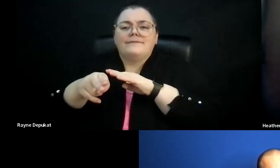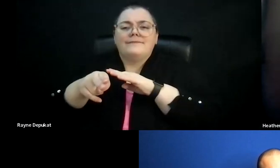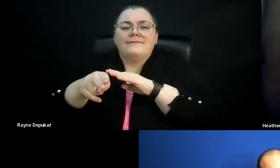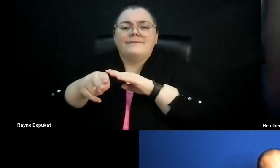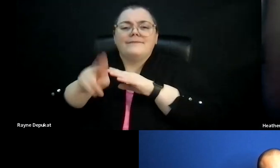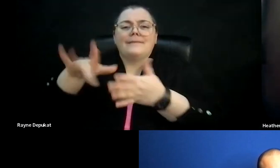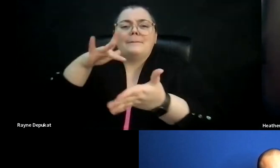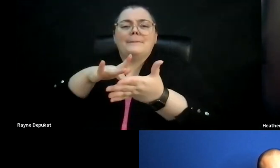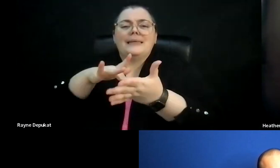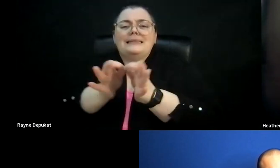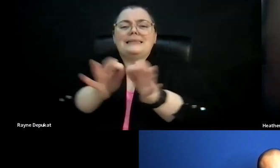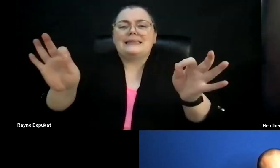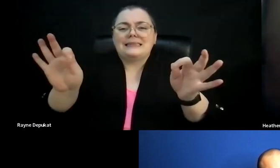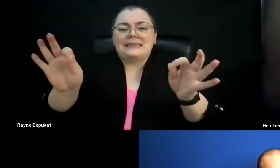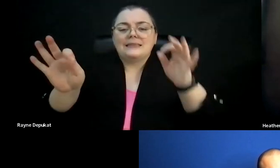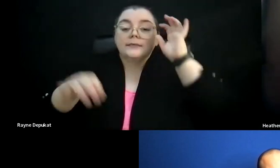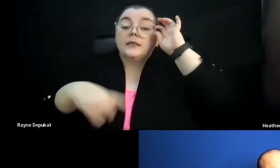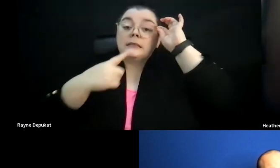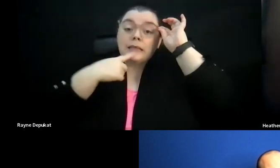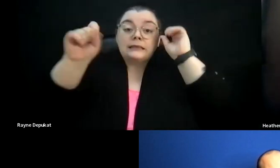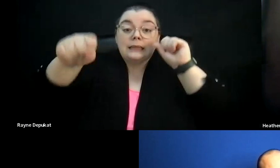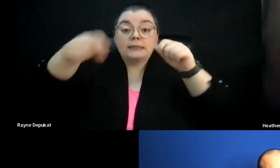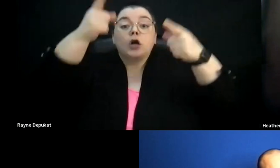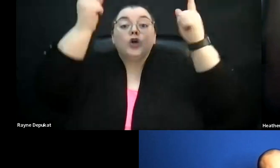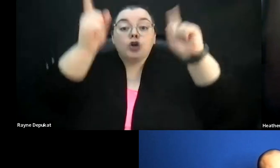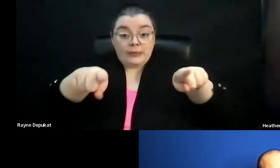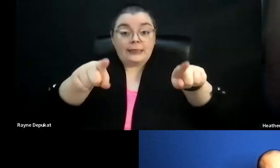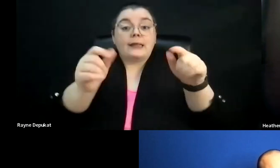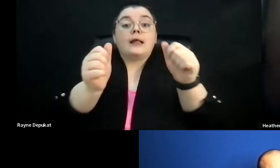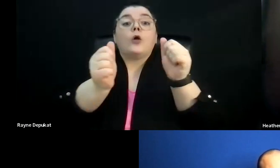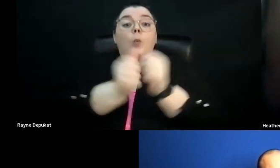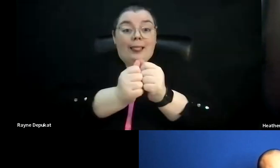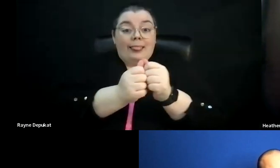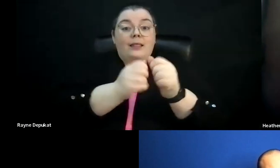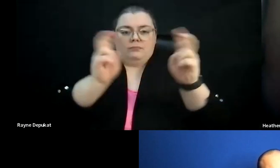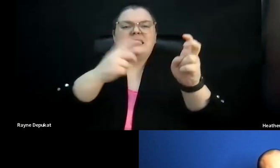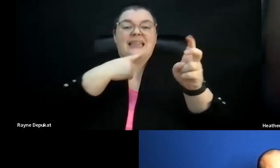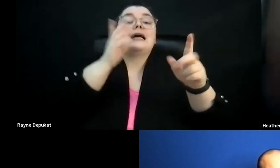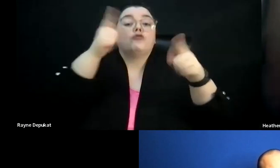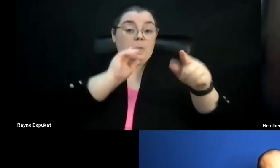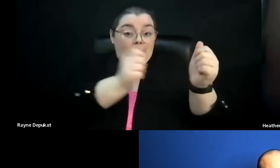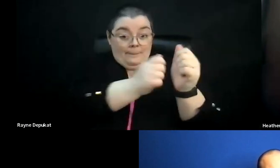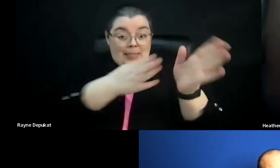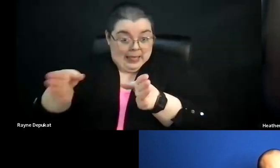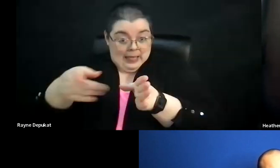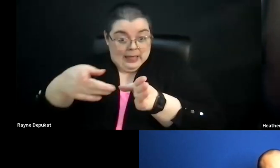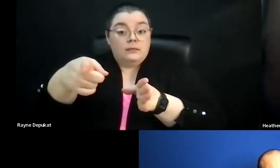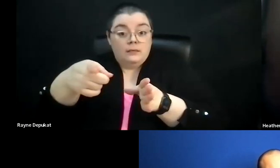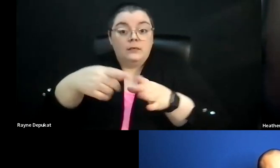but your comment looks like it was cut off. It was incomplete. It was cut off mid-sentence. Something I agree. Yes, I agree with